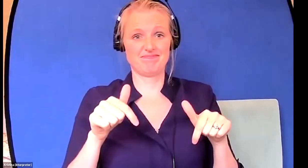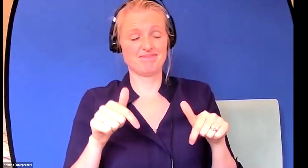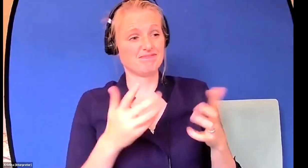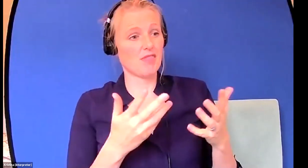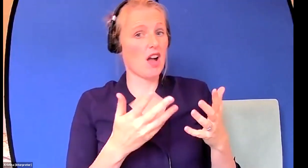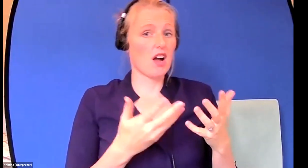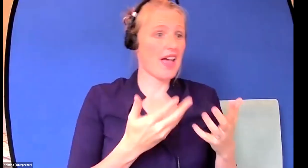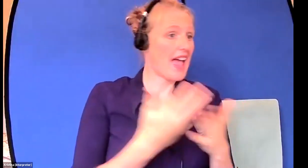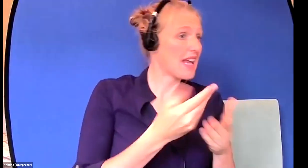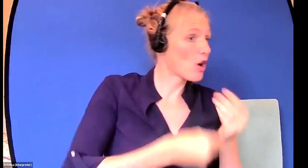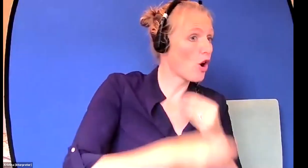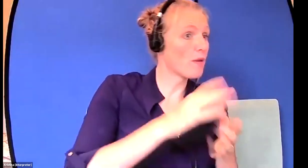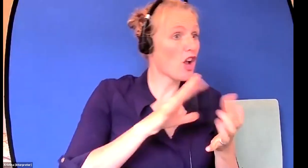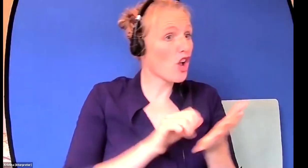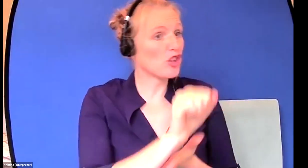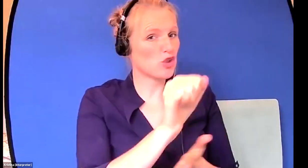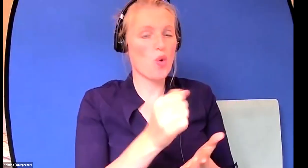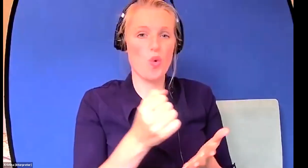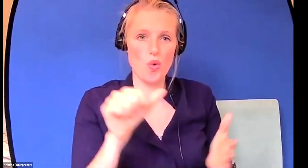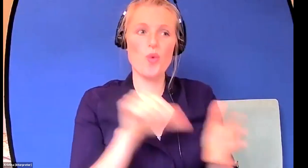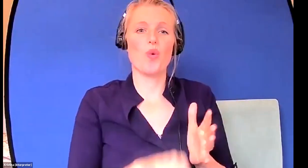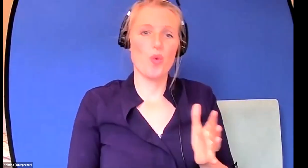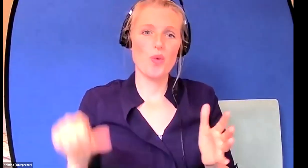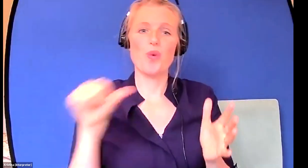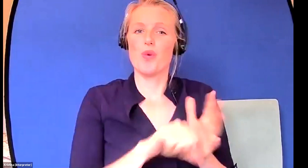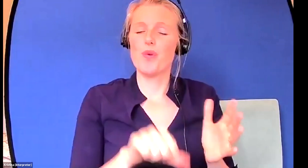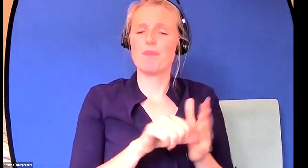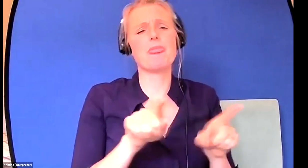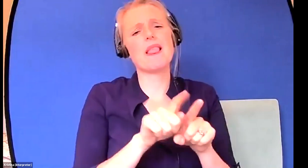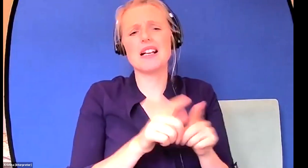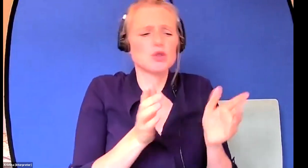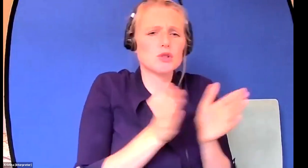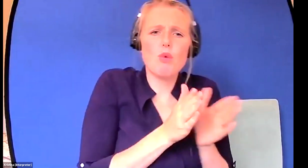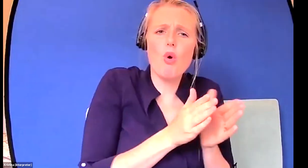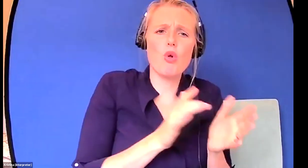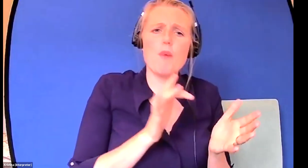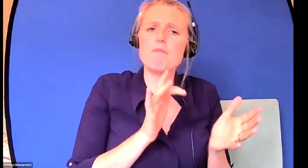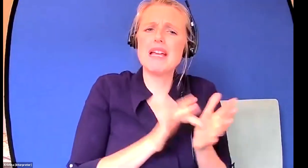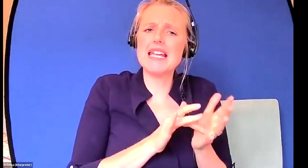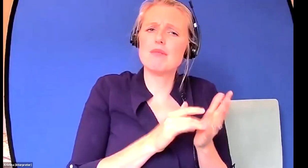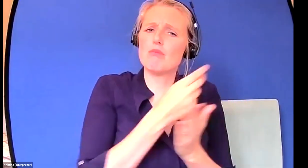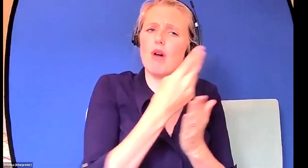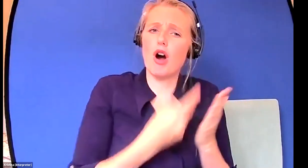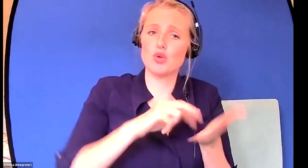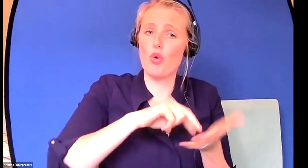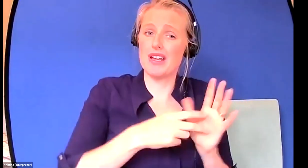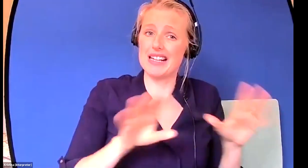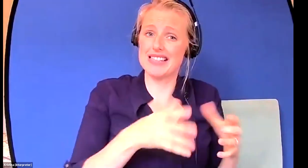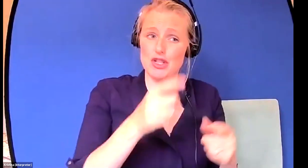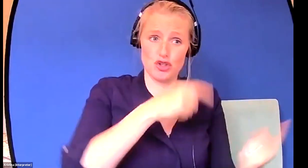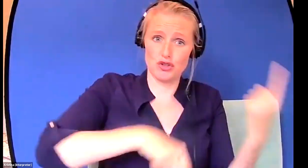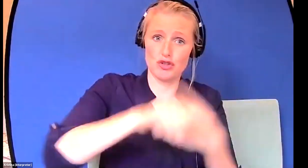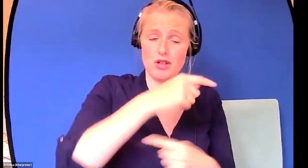would wish to work in or support. Most ordinary small and medium-sized arts organisations had already